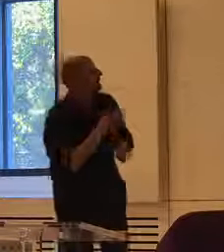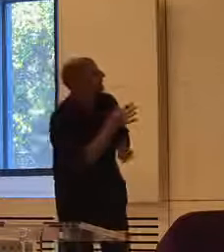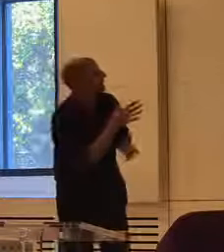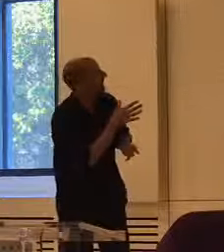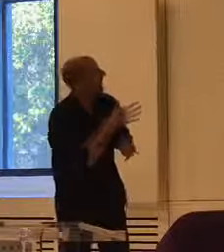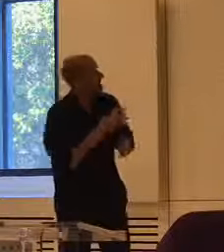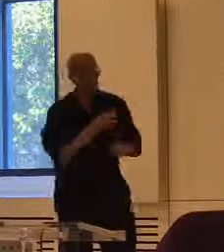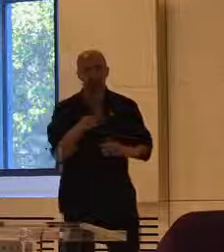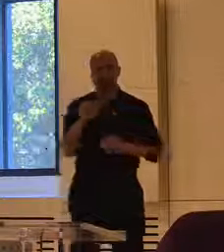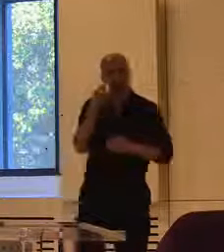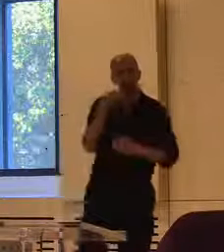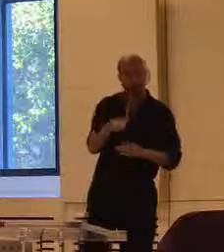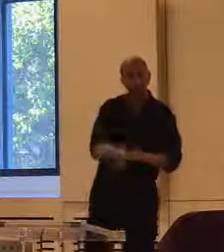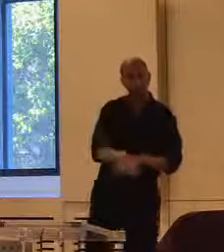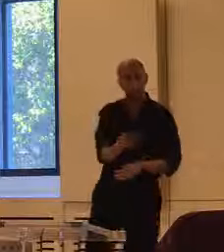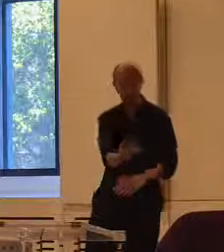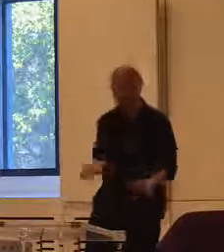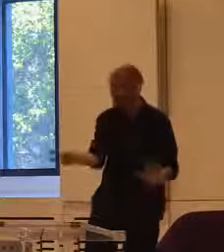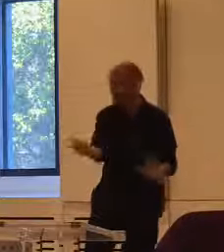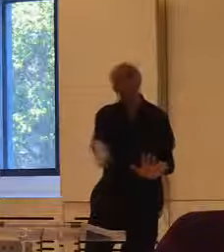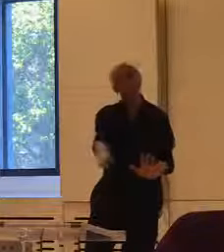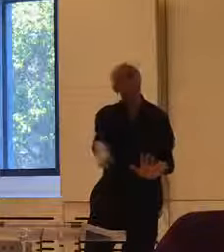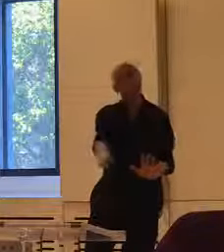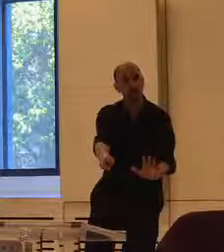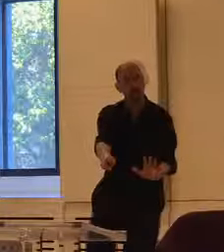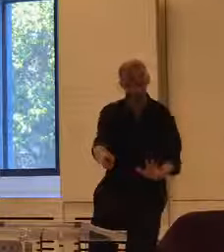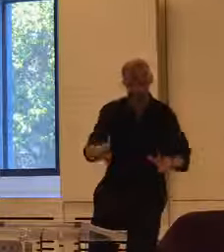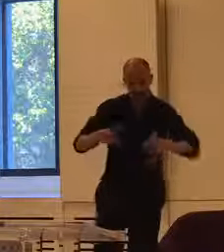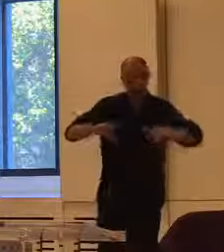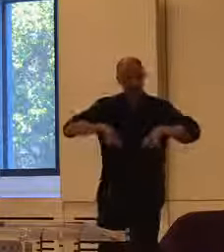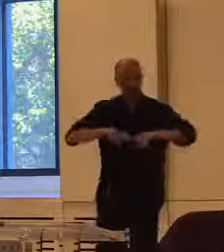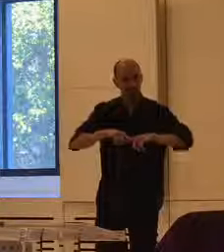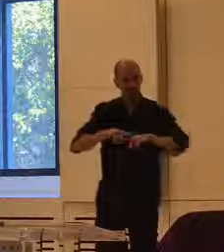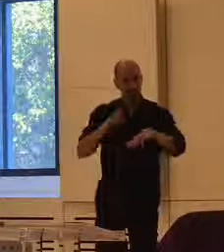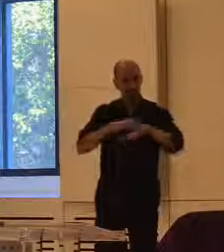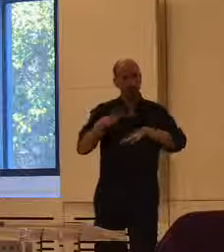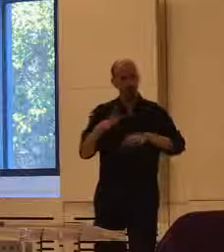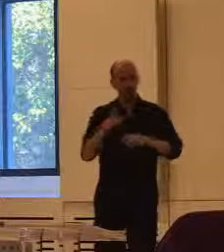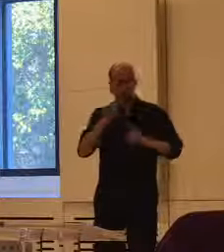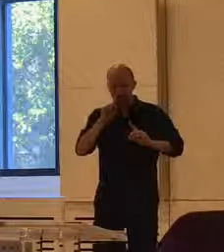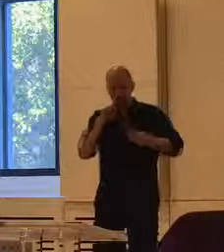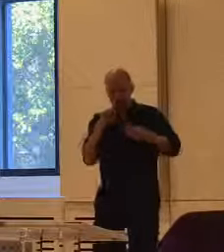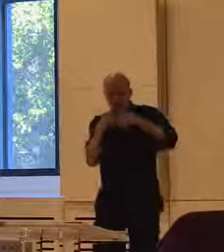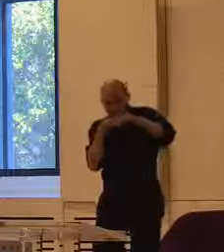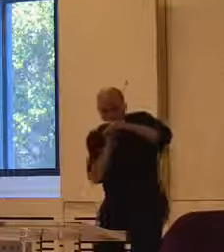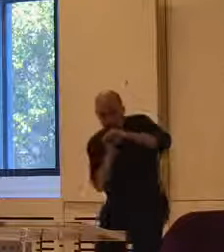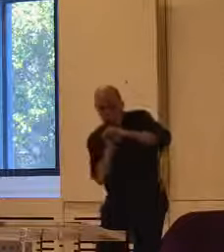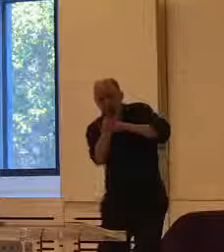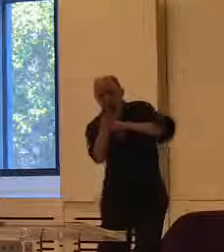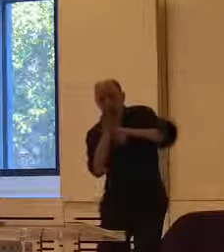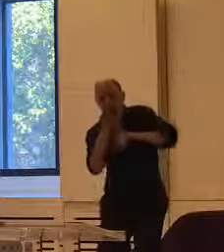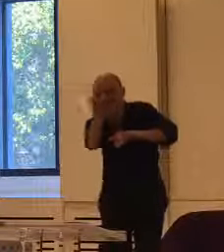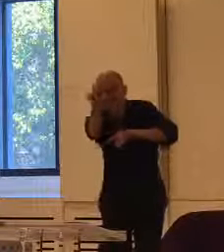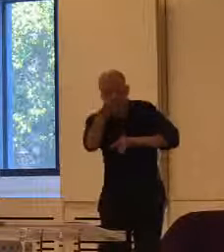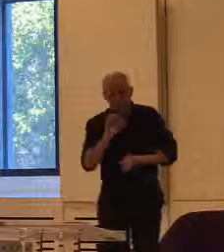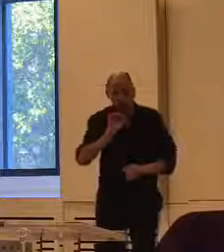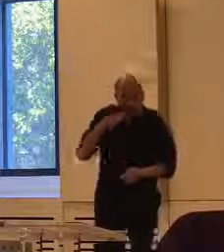It's talking about when a child is implanted, the professionals can't predict